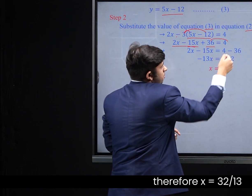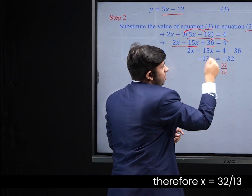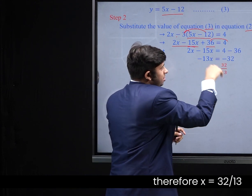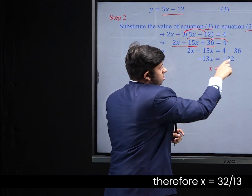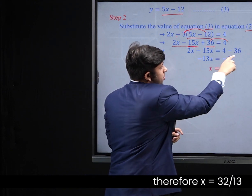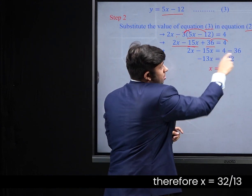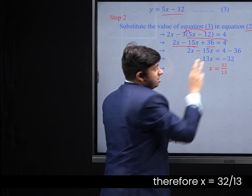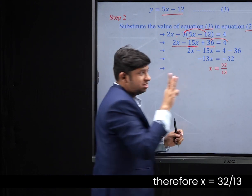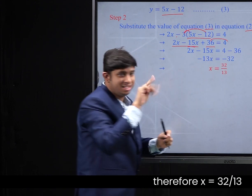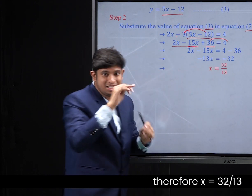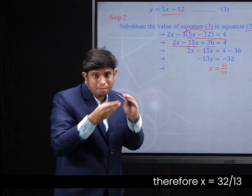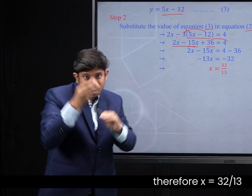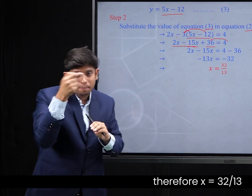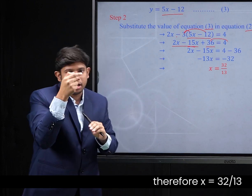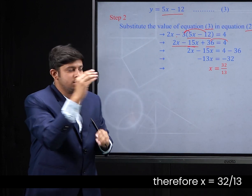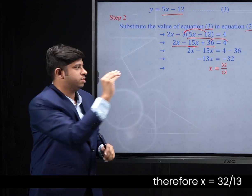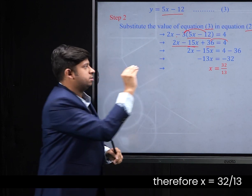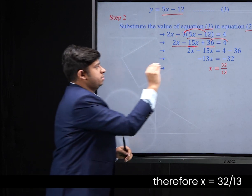Therefore, x equal to 32 by 13.